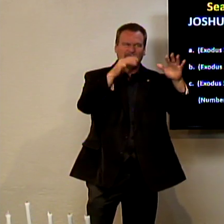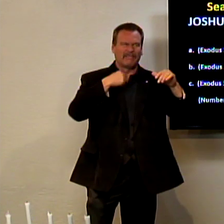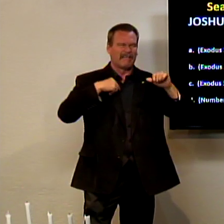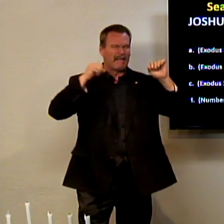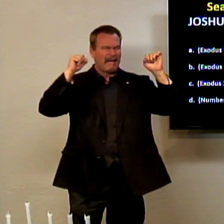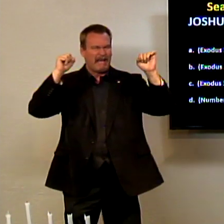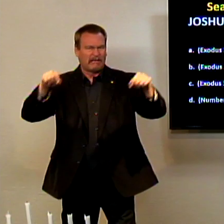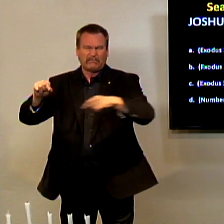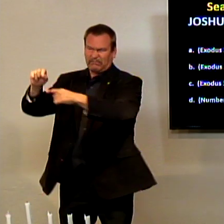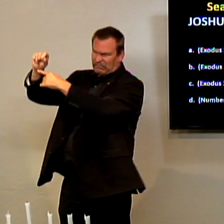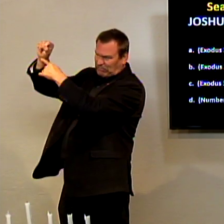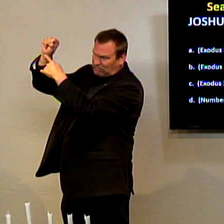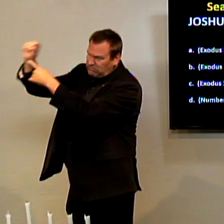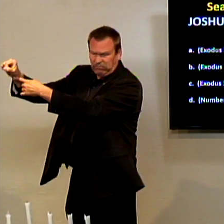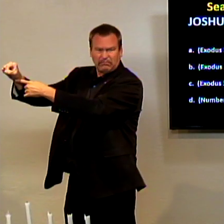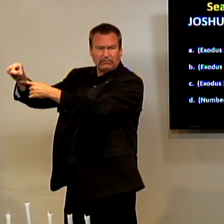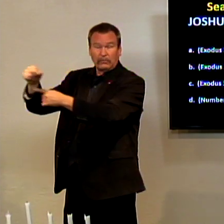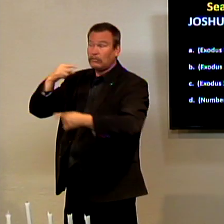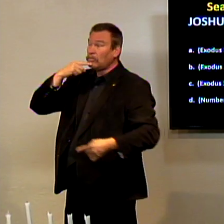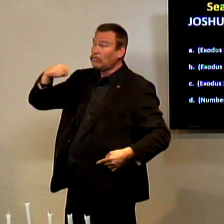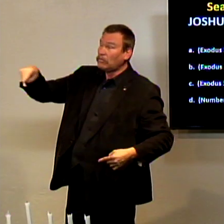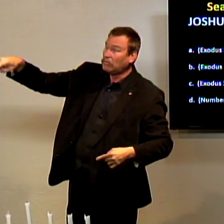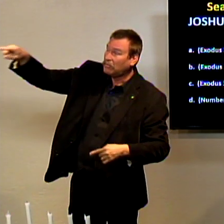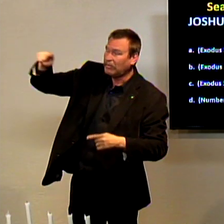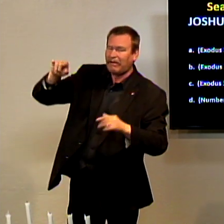both of them stood together.